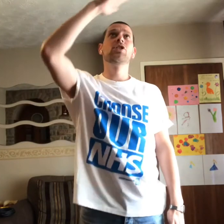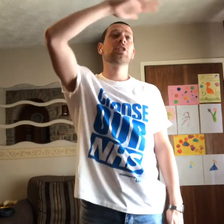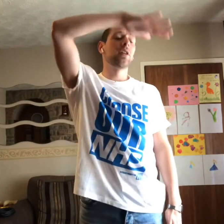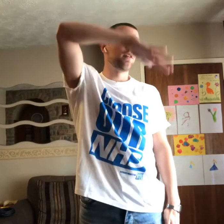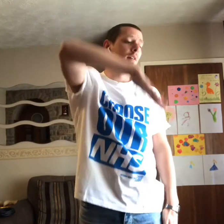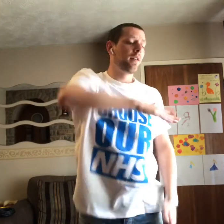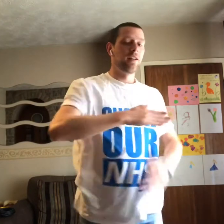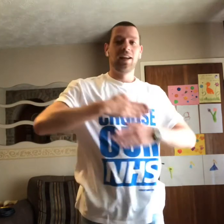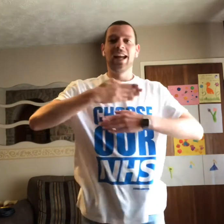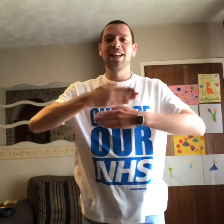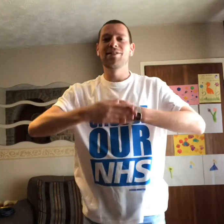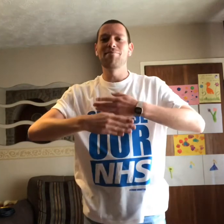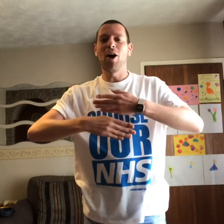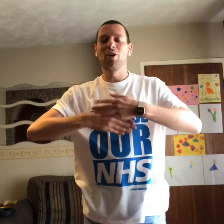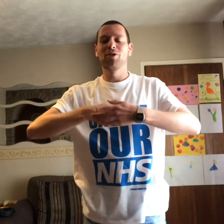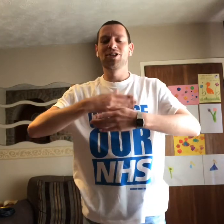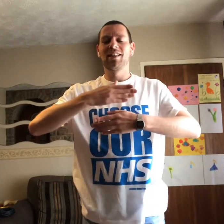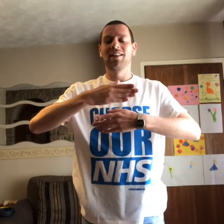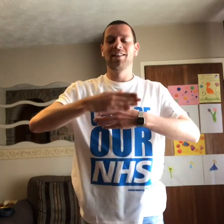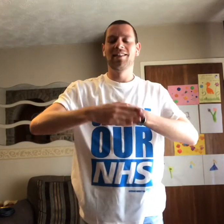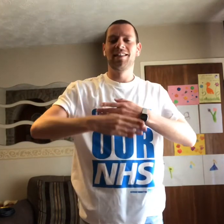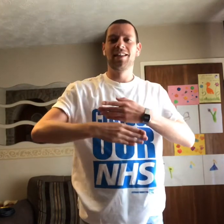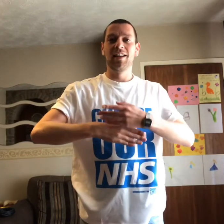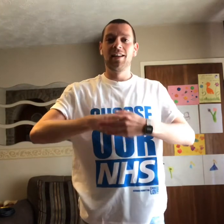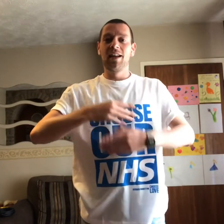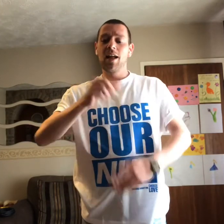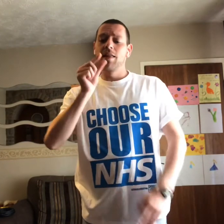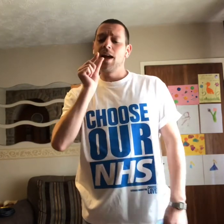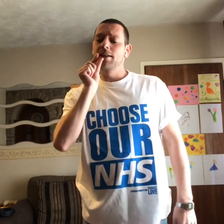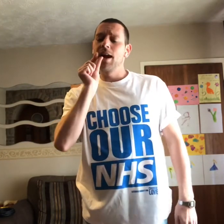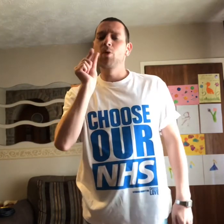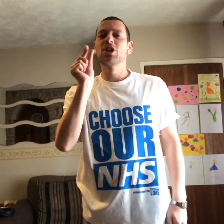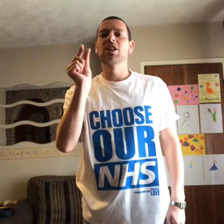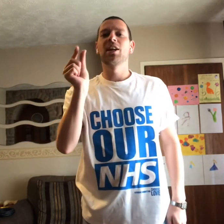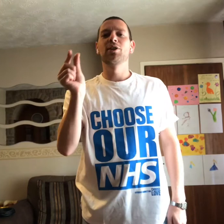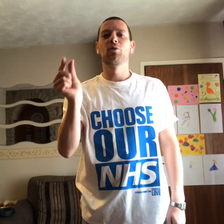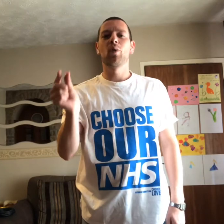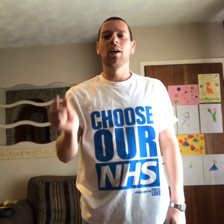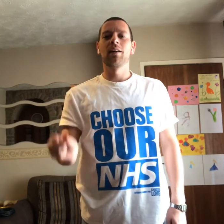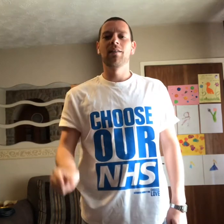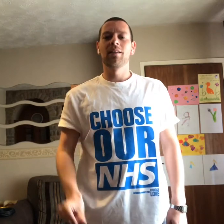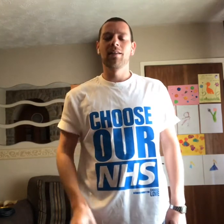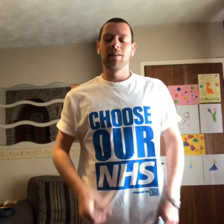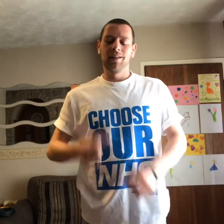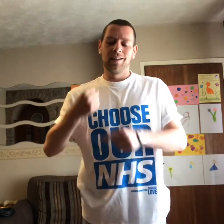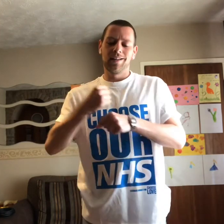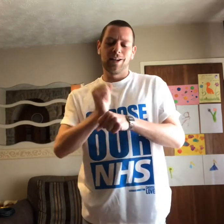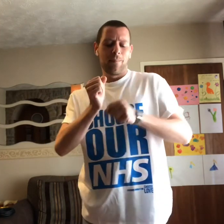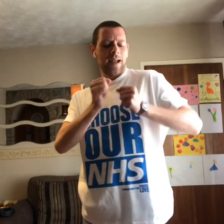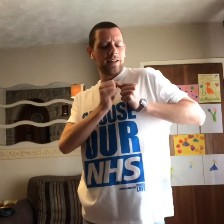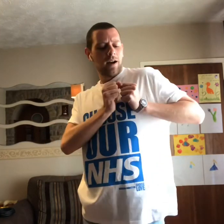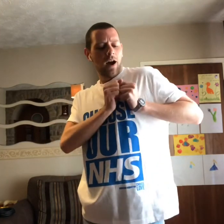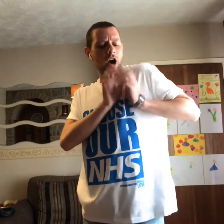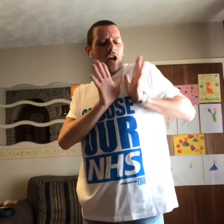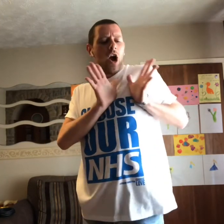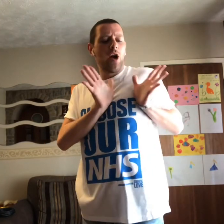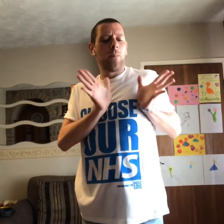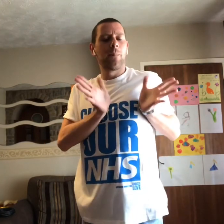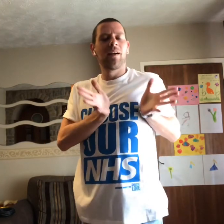into motion Like how a single word can make a heart open